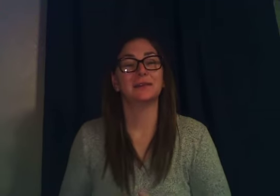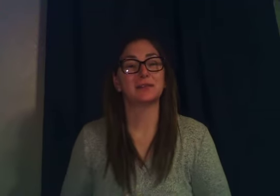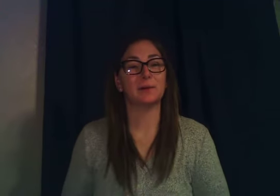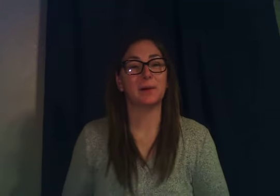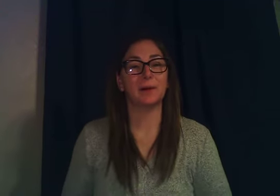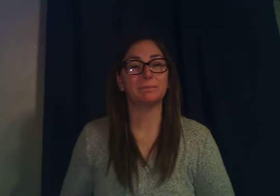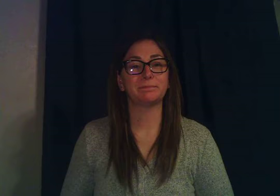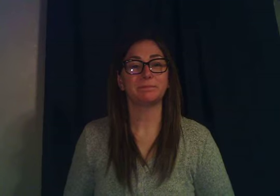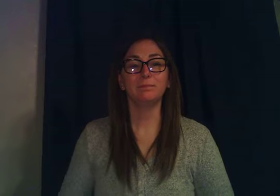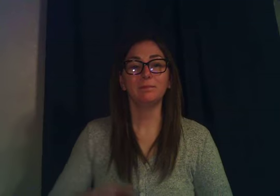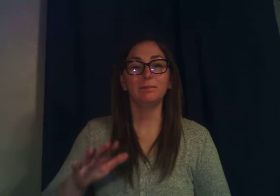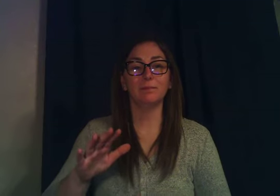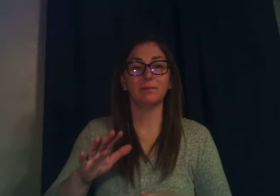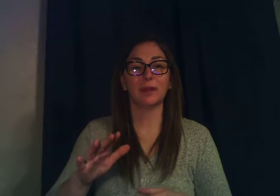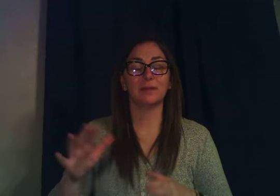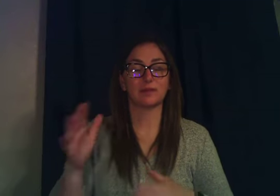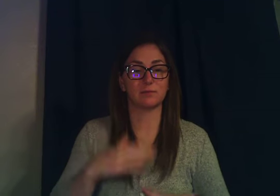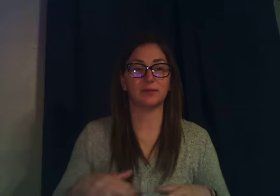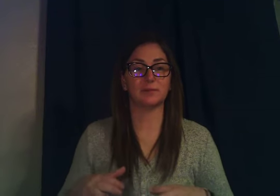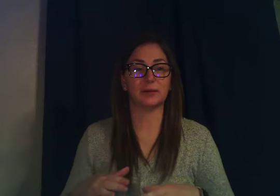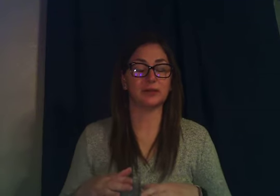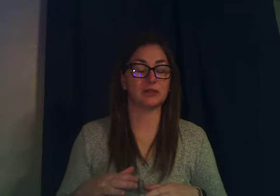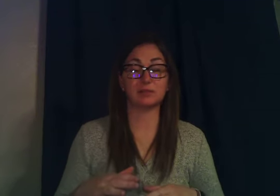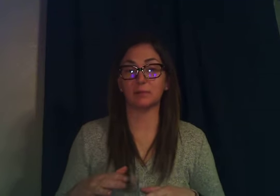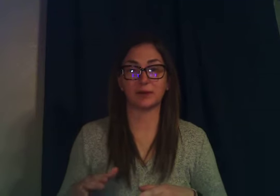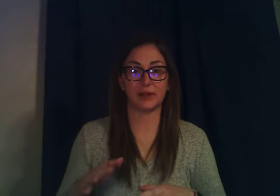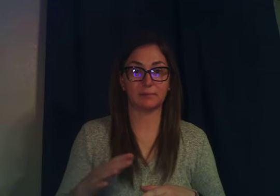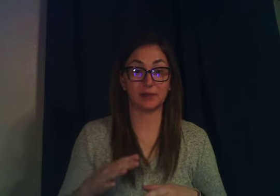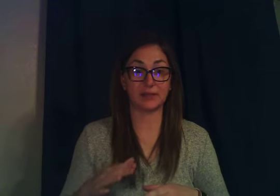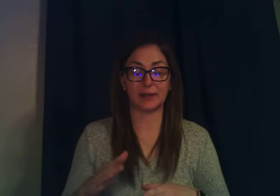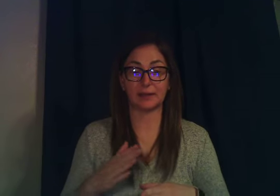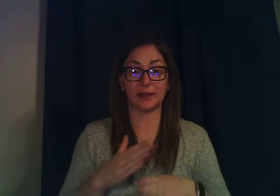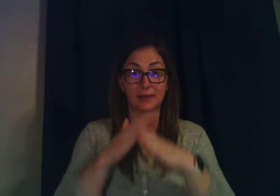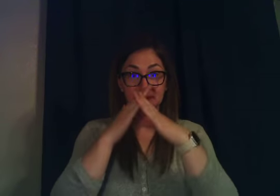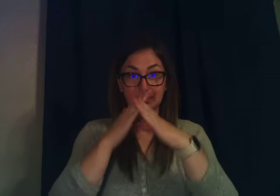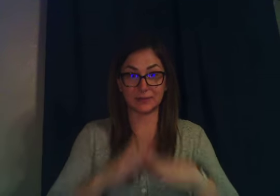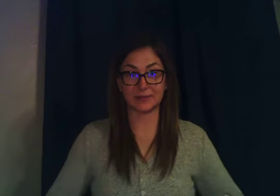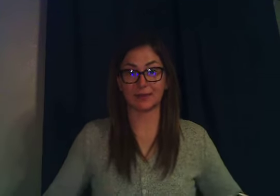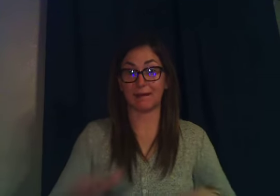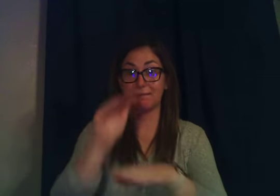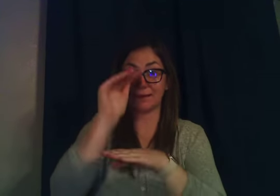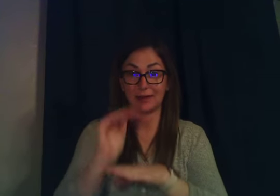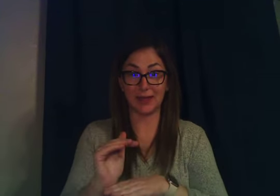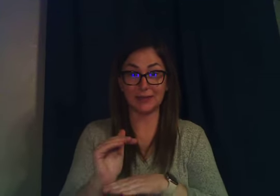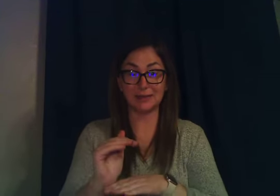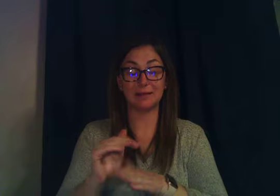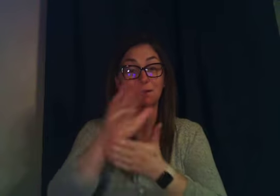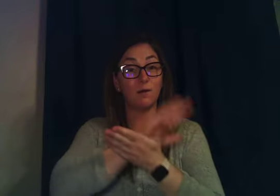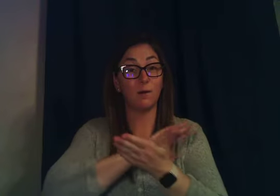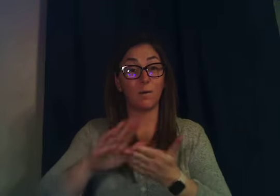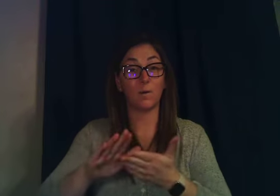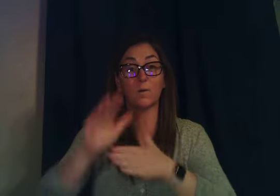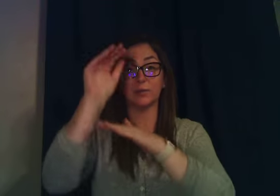So let's run through it just one more time with the silent nights. Silent night. Holy